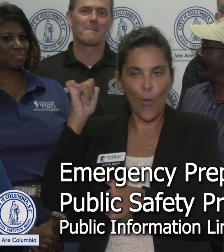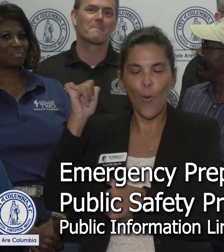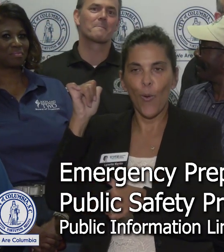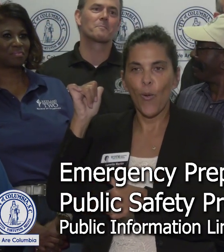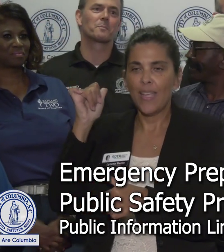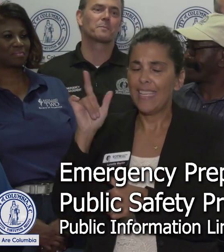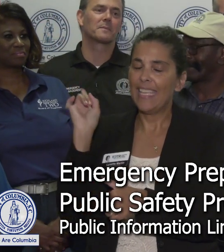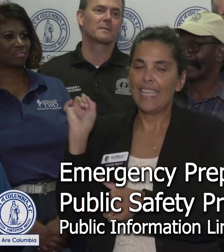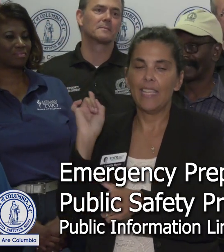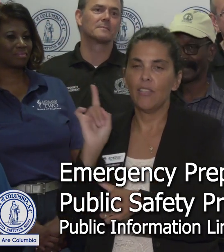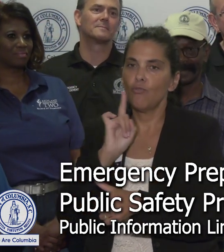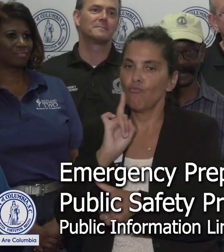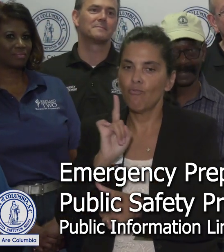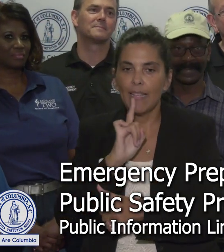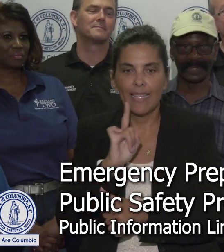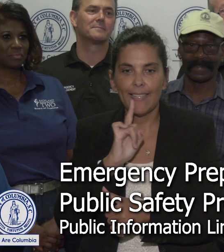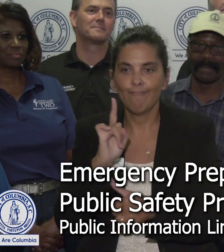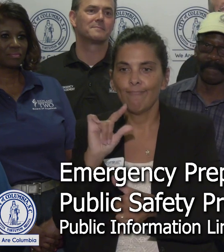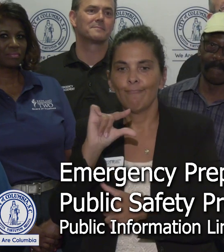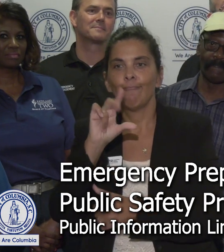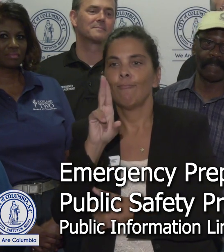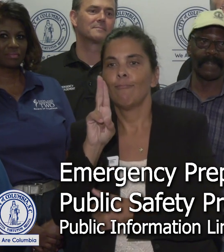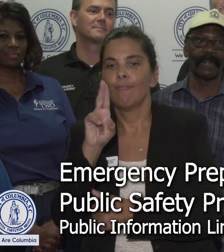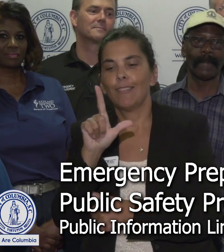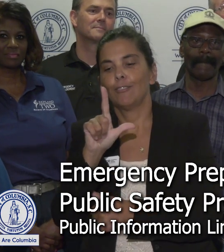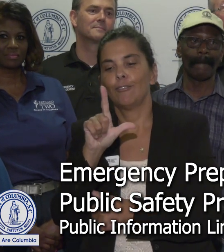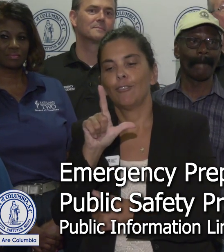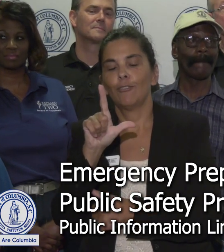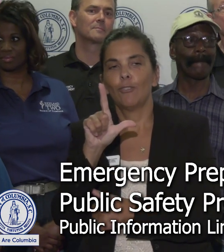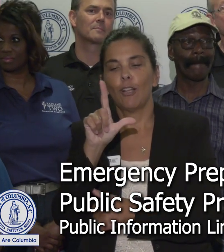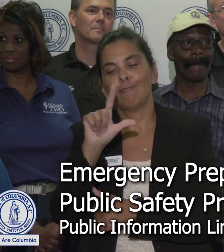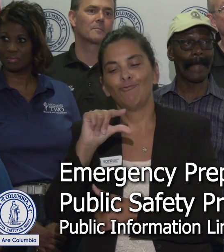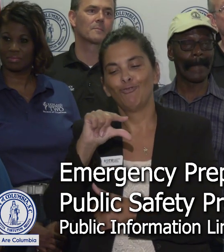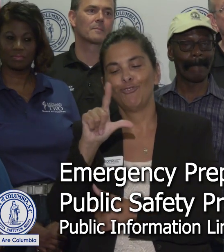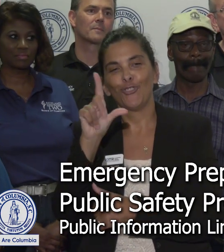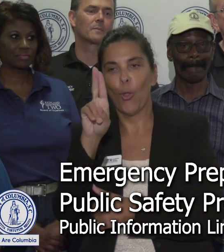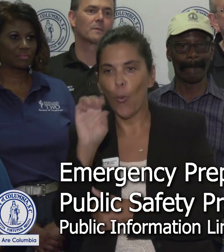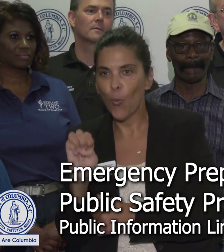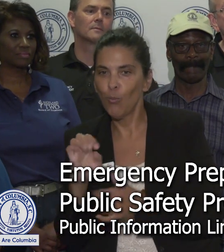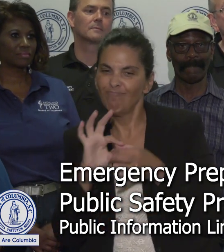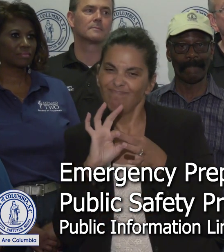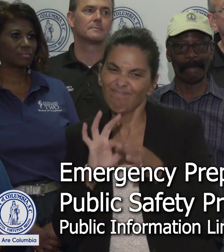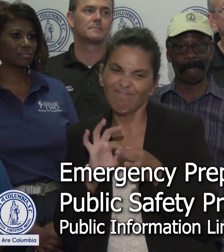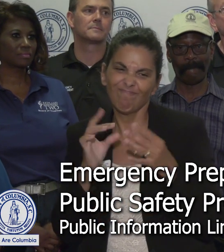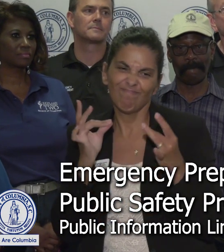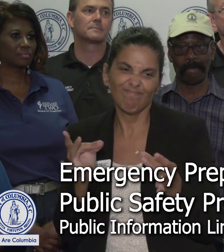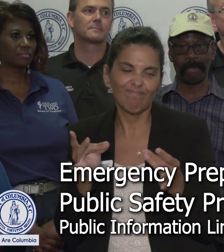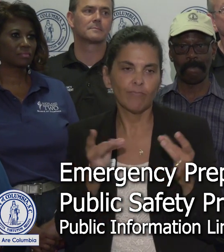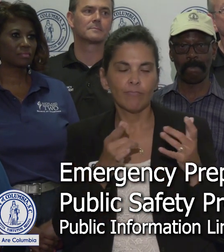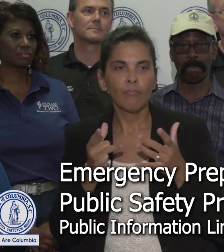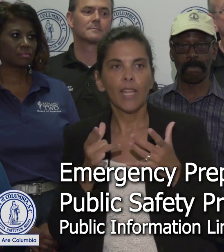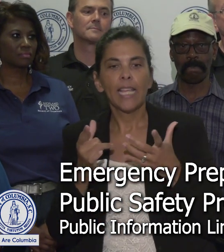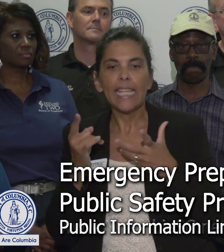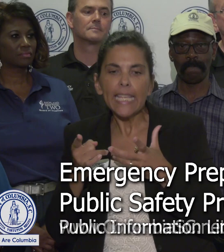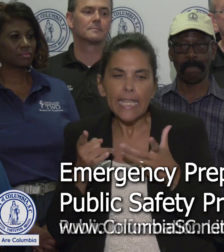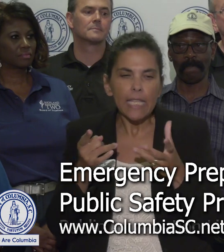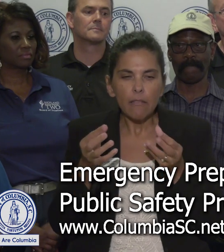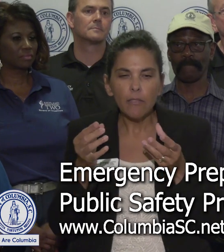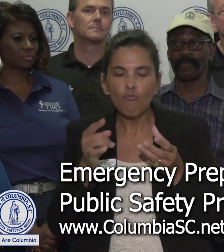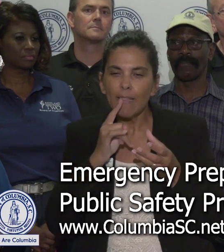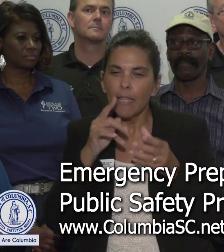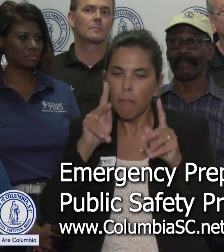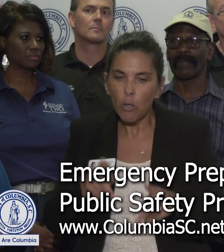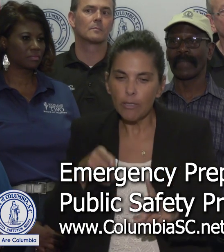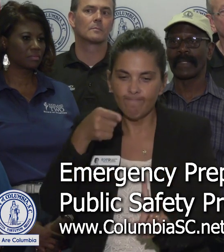really the glue that holds these type incidents together for us, as far as the staff that you heard speak to you, our